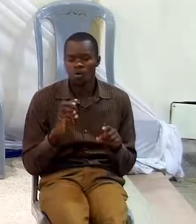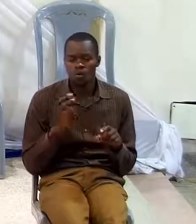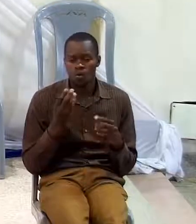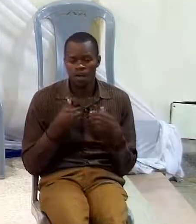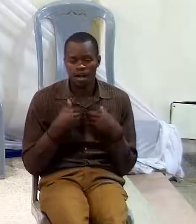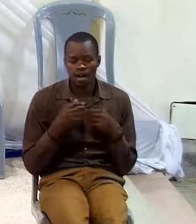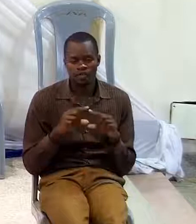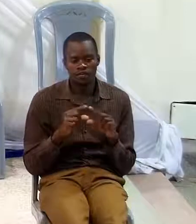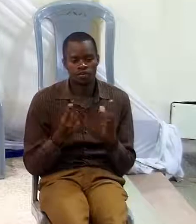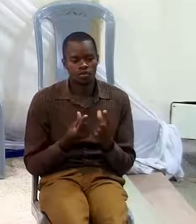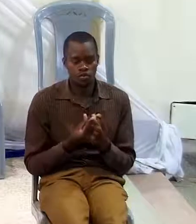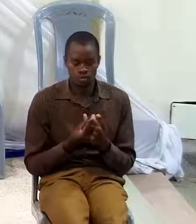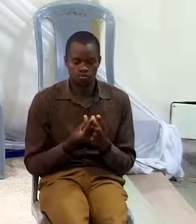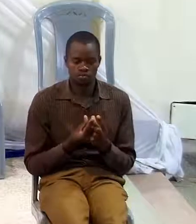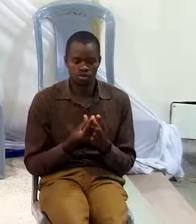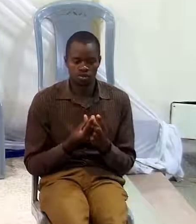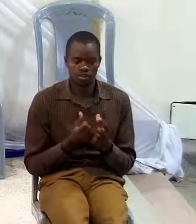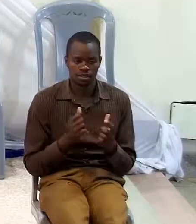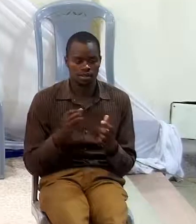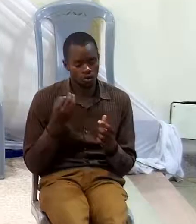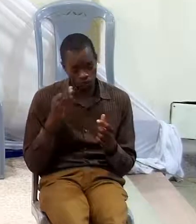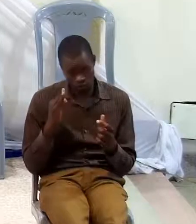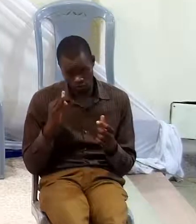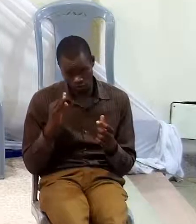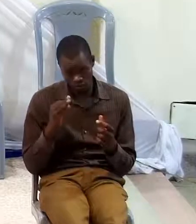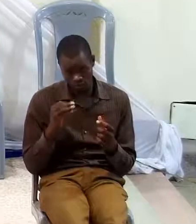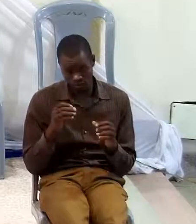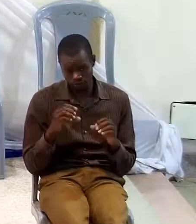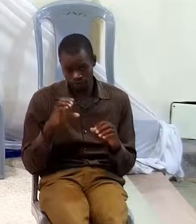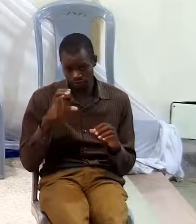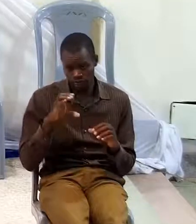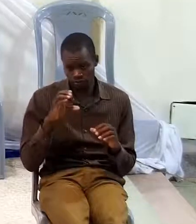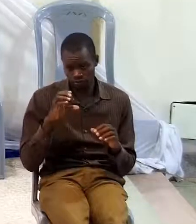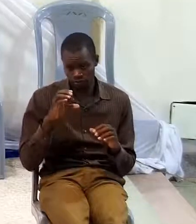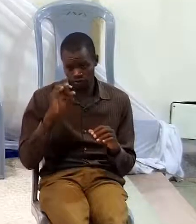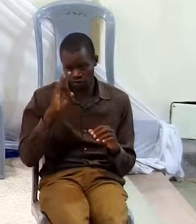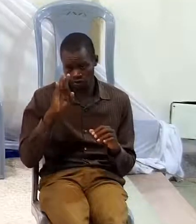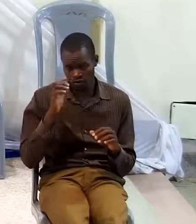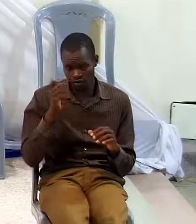of cholesterol. We have